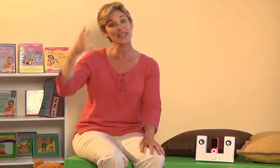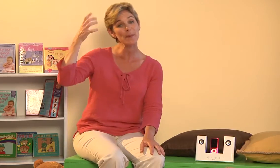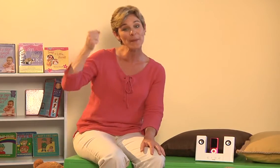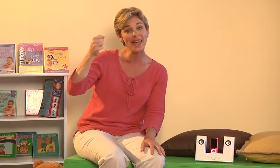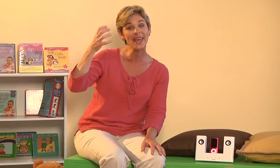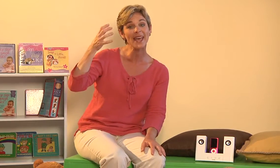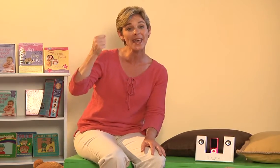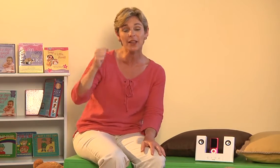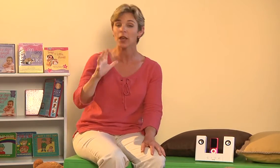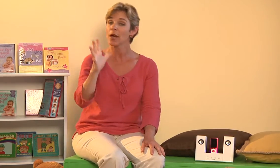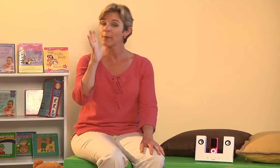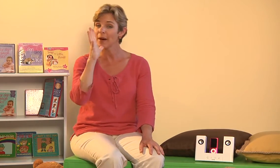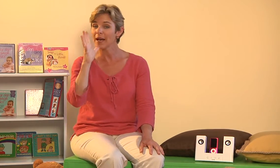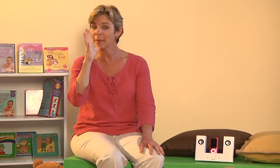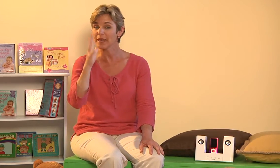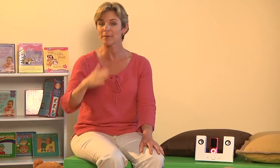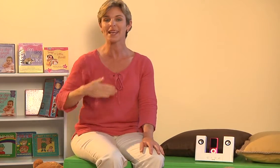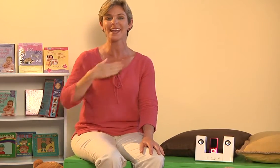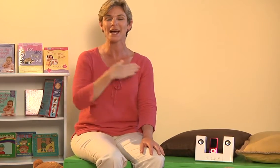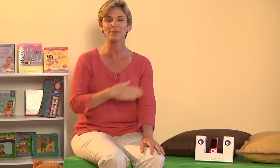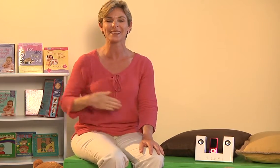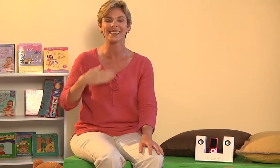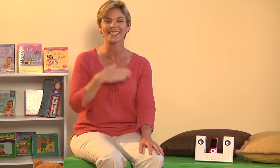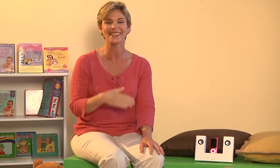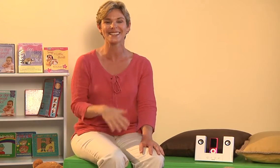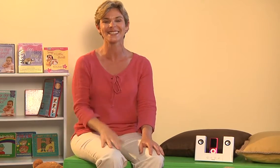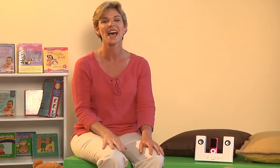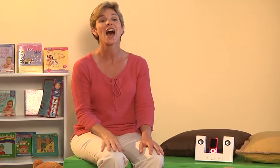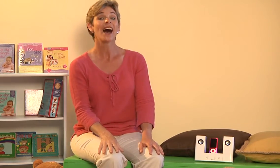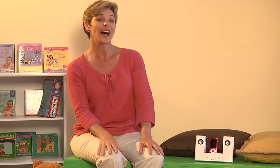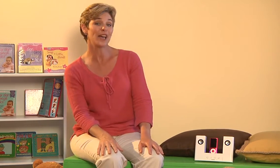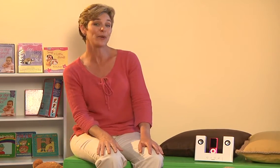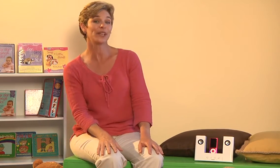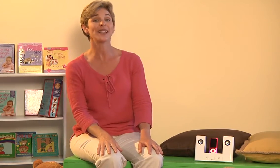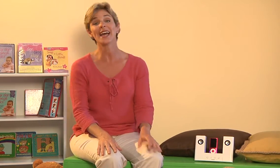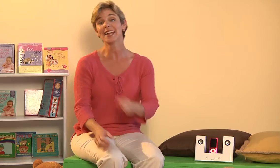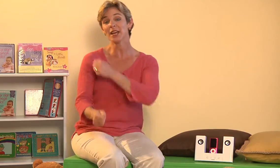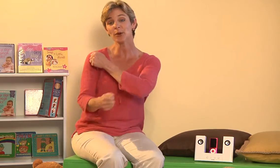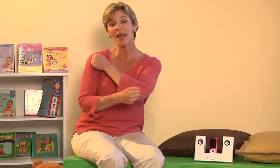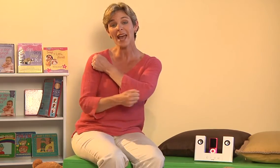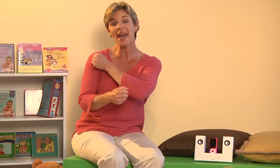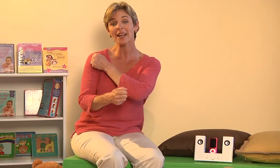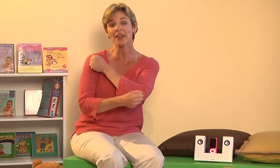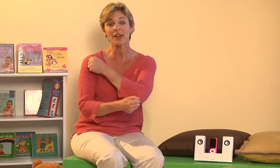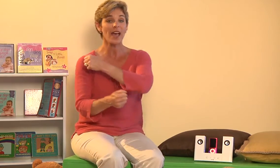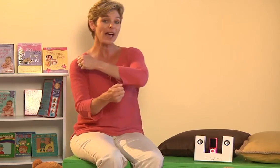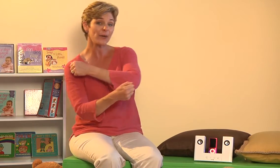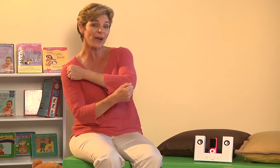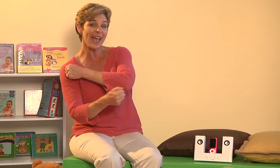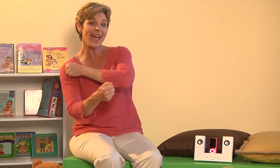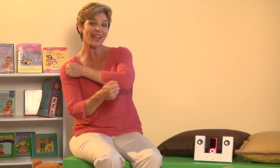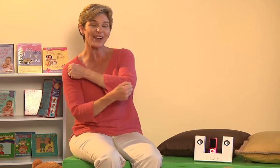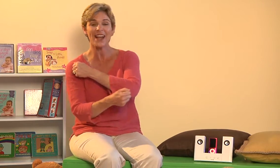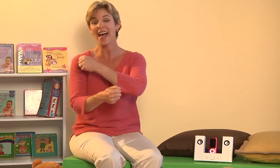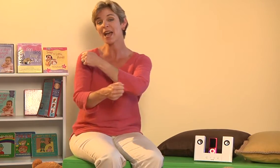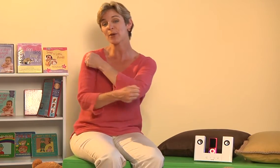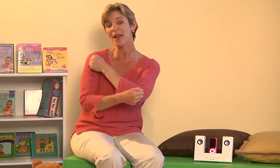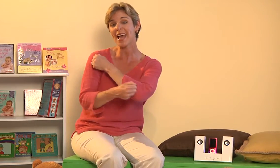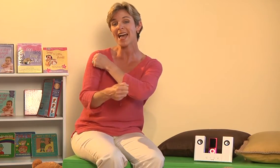some milk, Mommy, may I please? I would like a cracker, a cracker, a